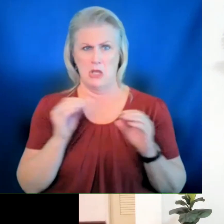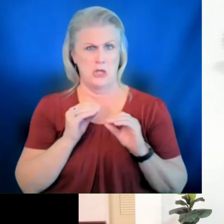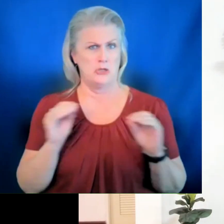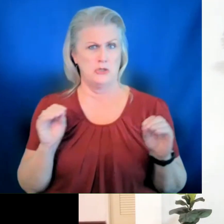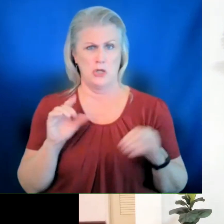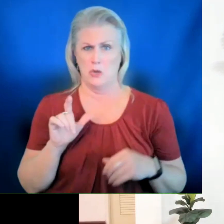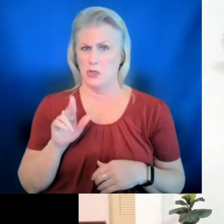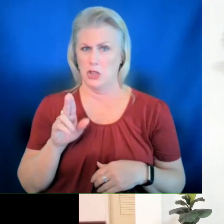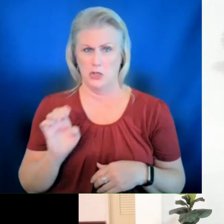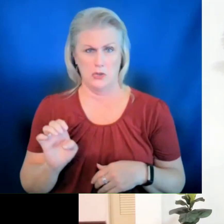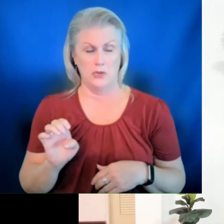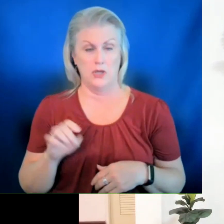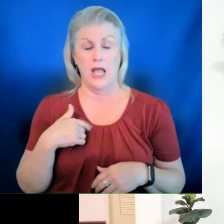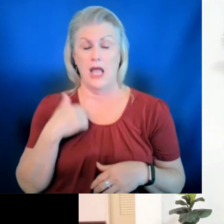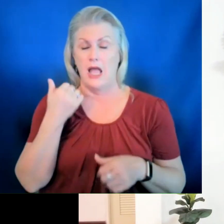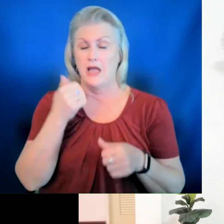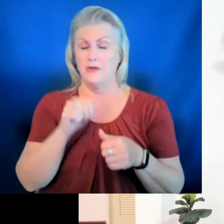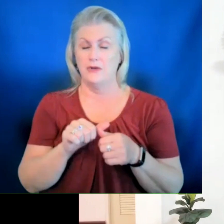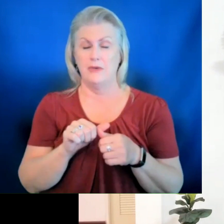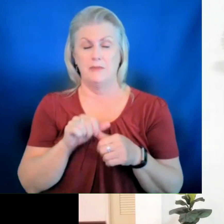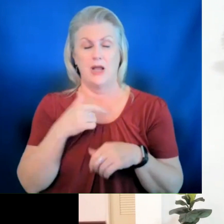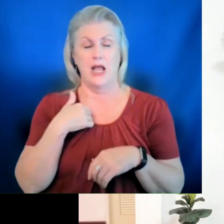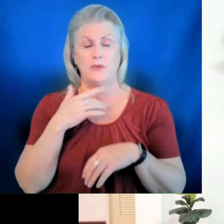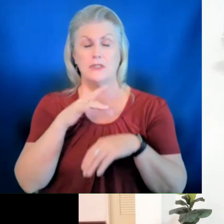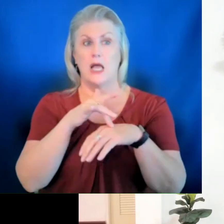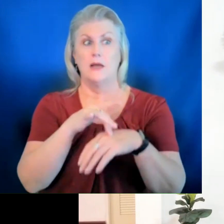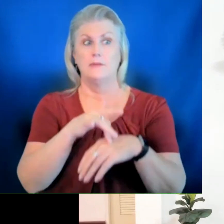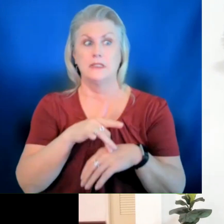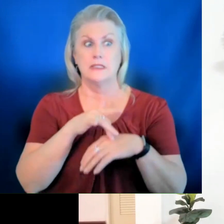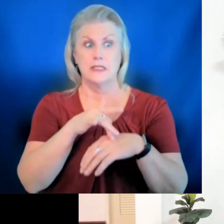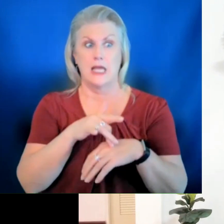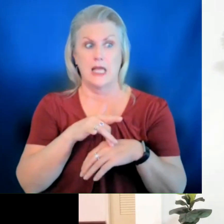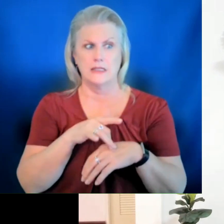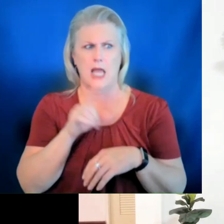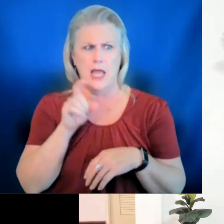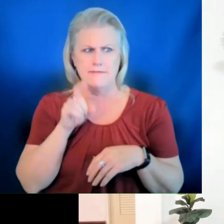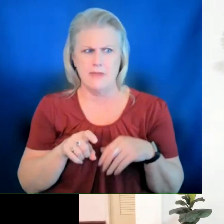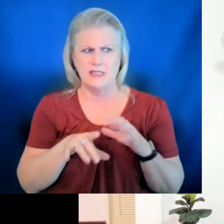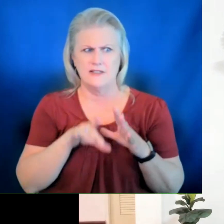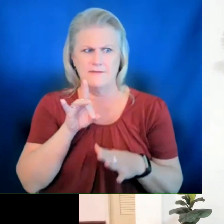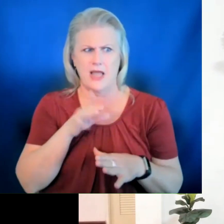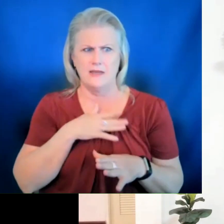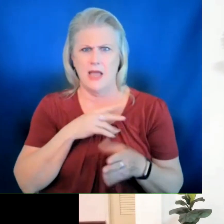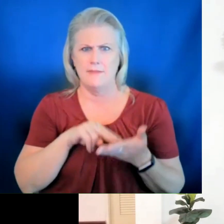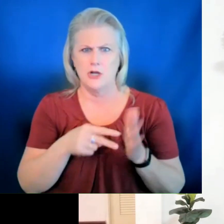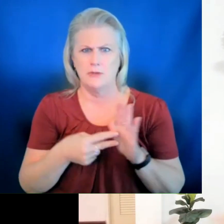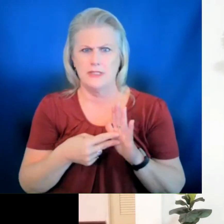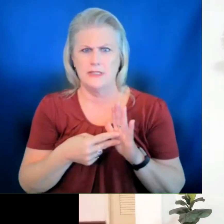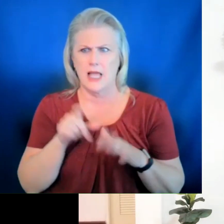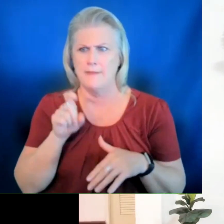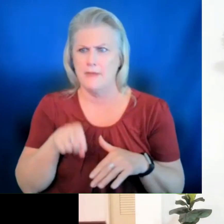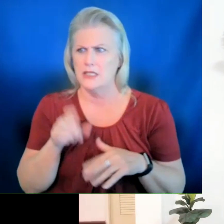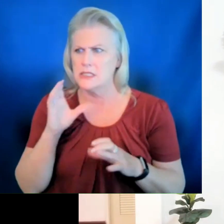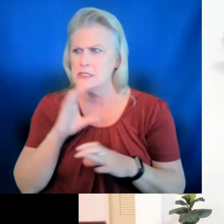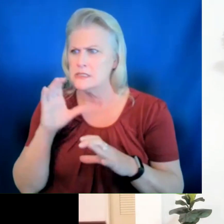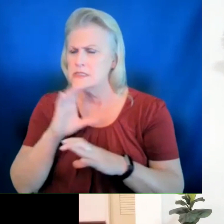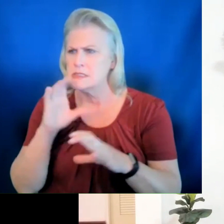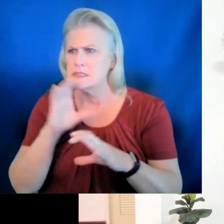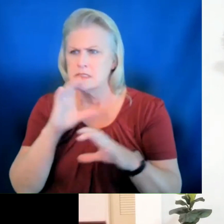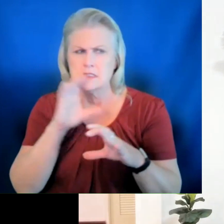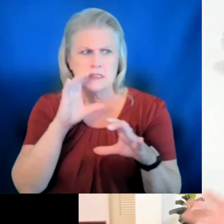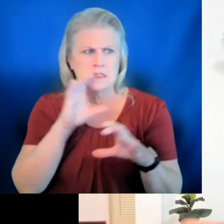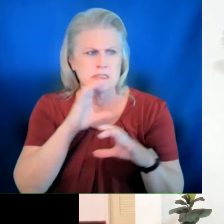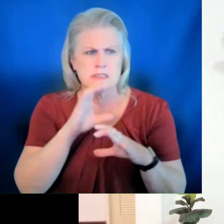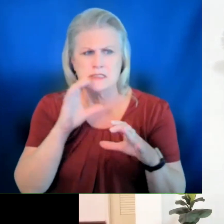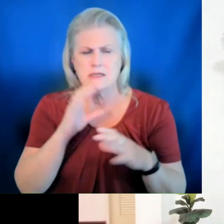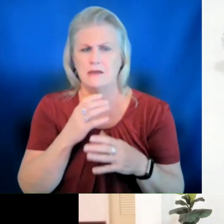I remember being obsessed with finding my purpose. I was like searching everywhere, like